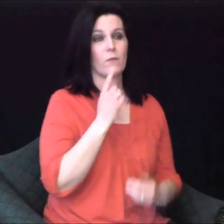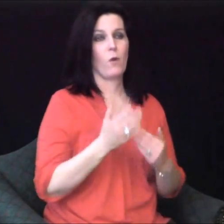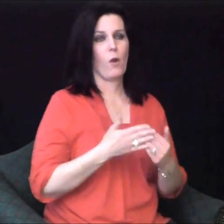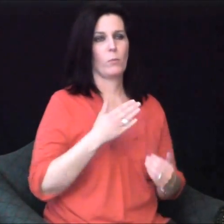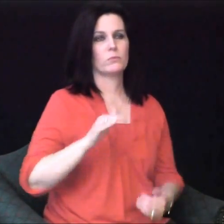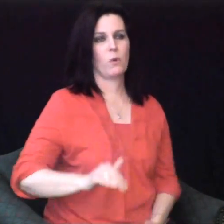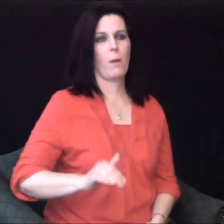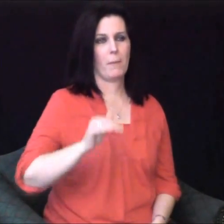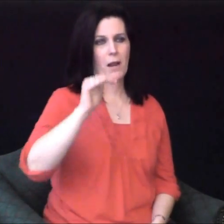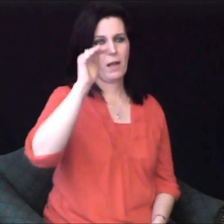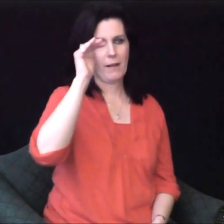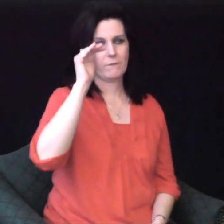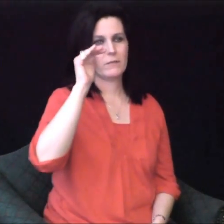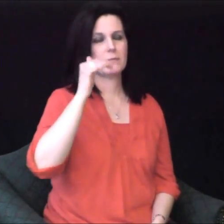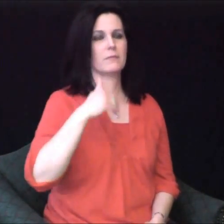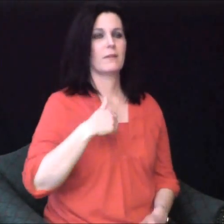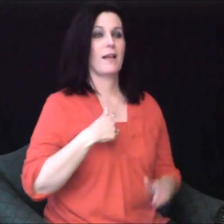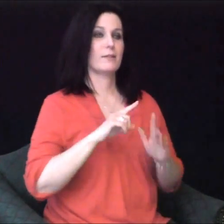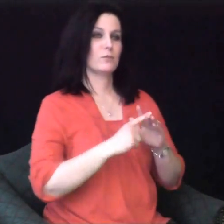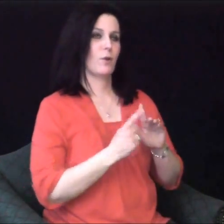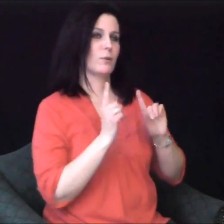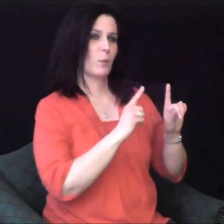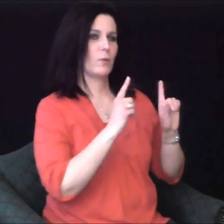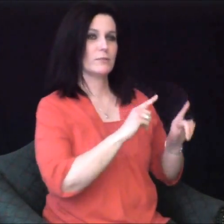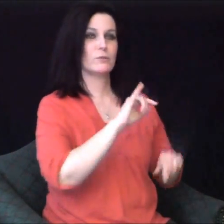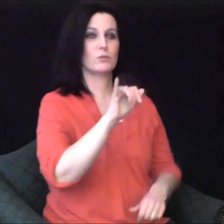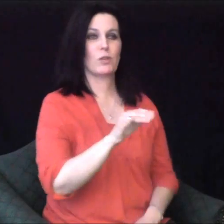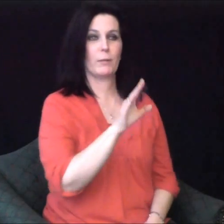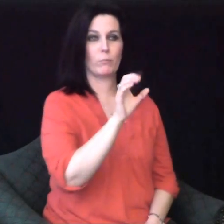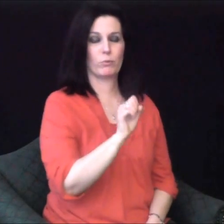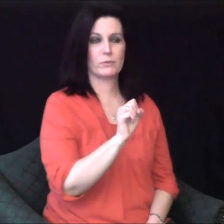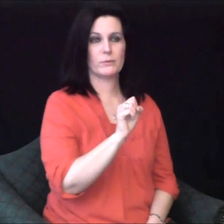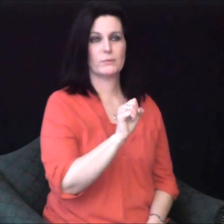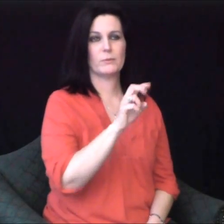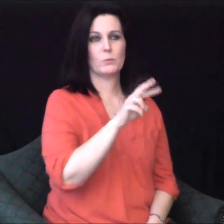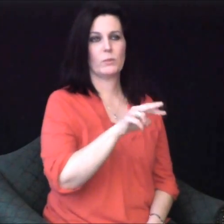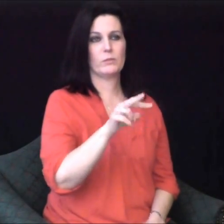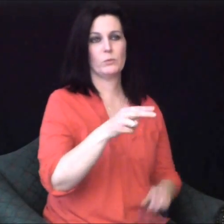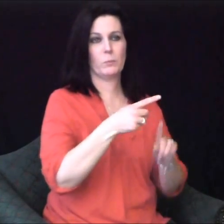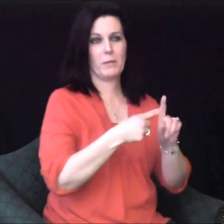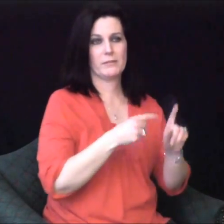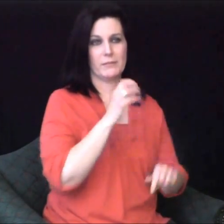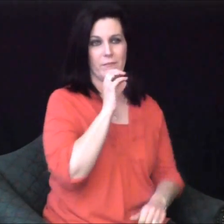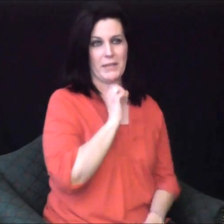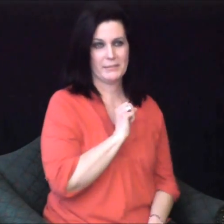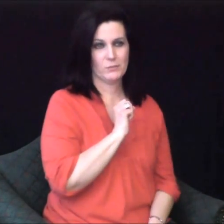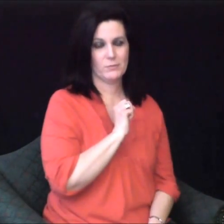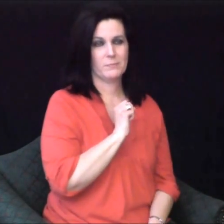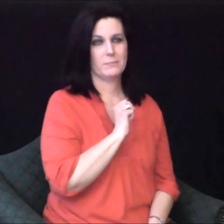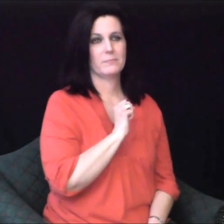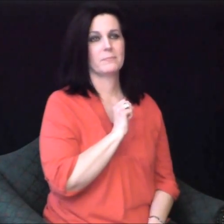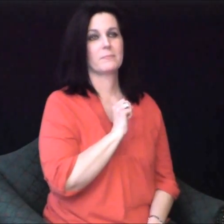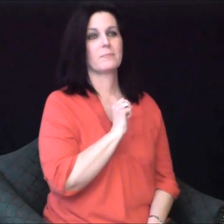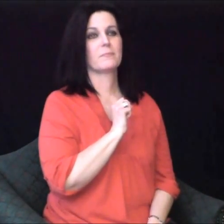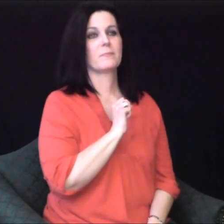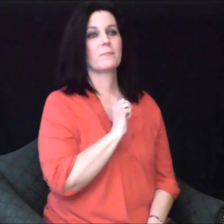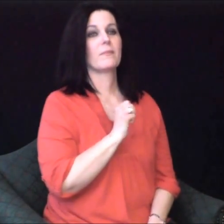been deaf almost all my life. I started going to Jane Brooks School when I was 22 months old.